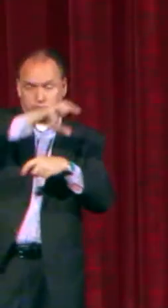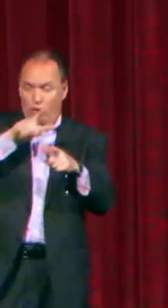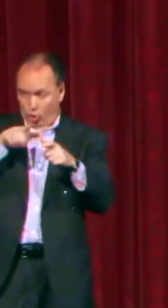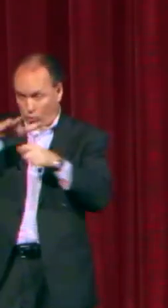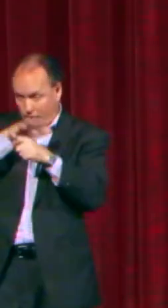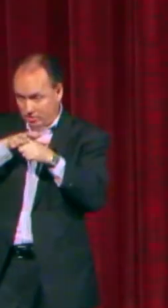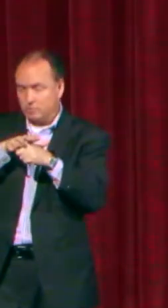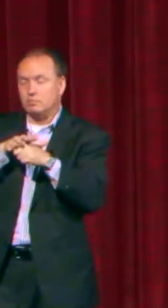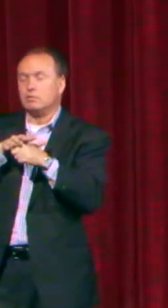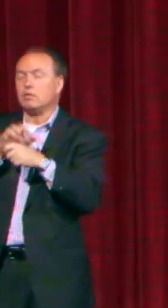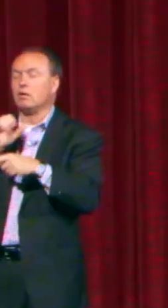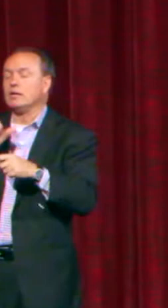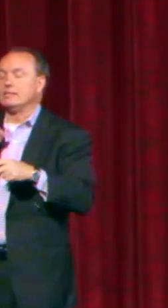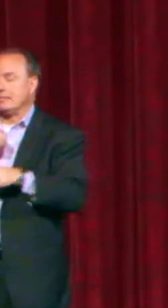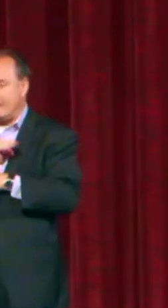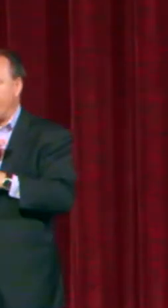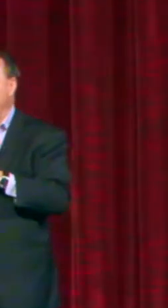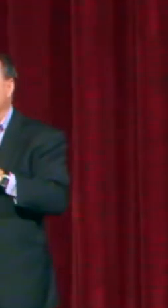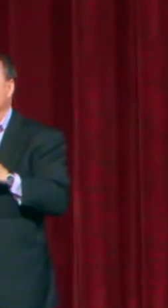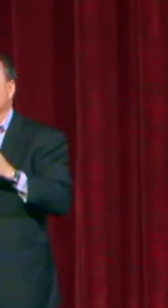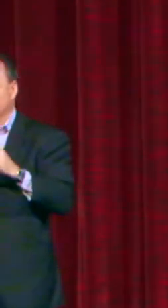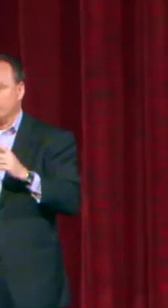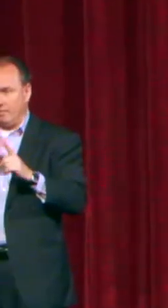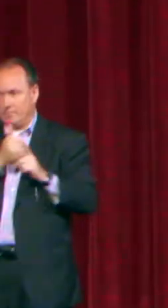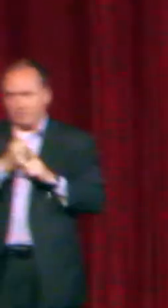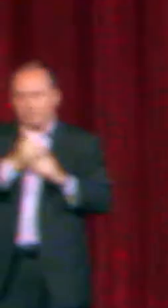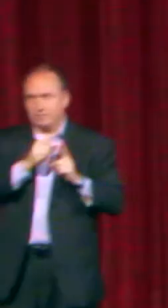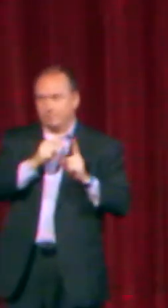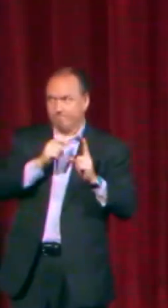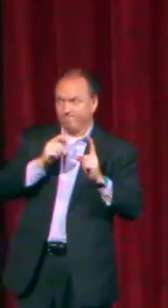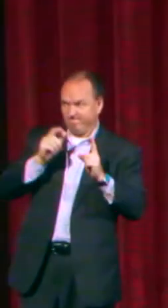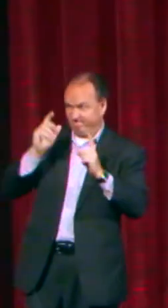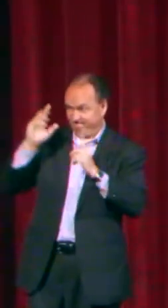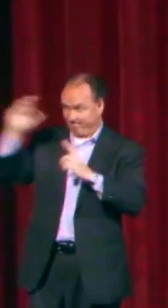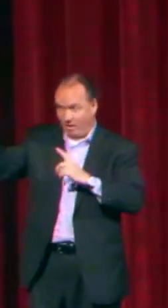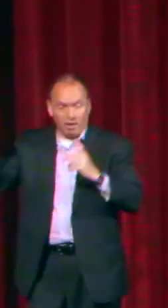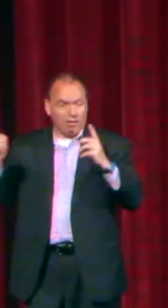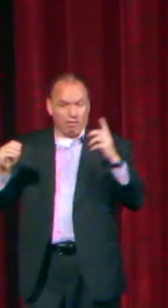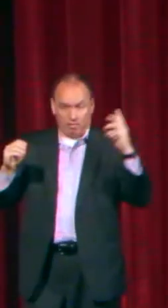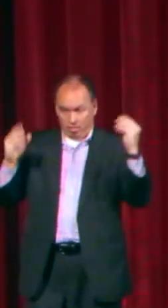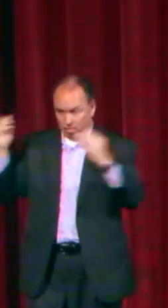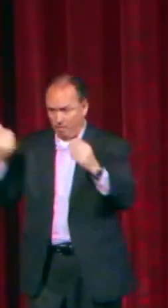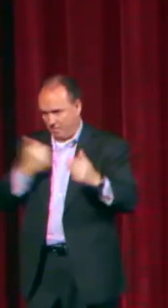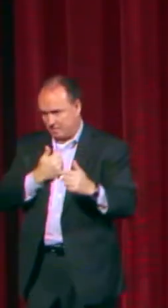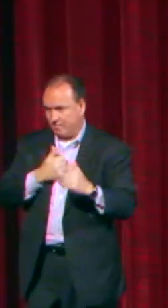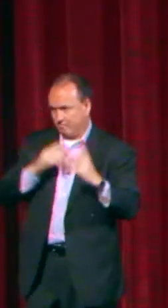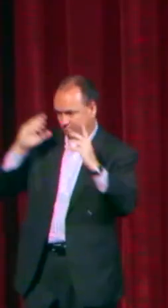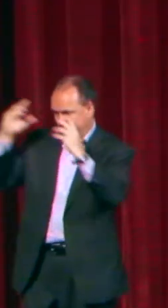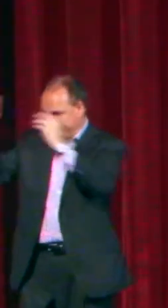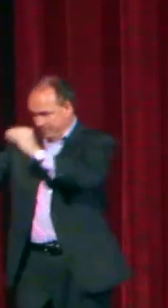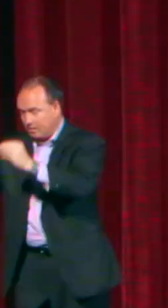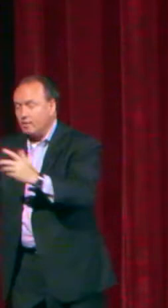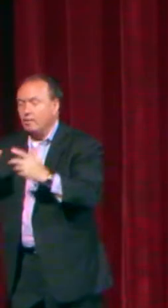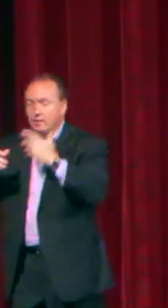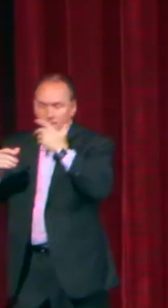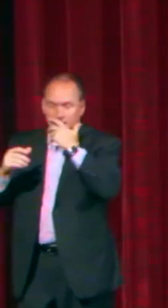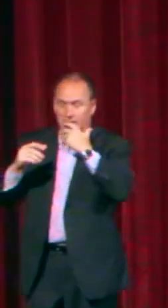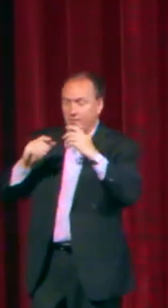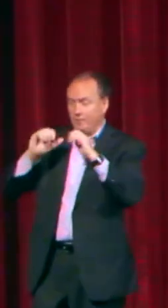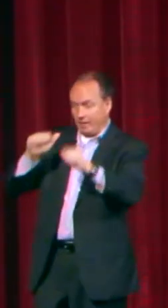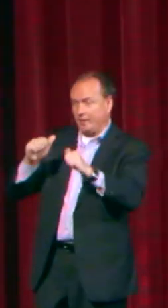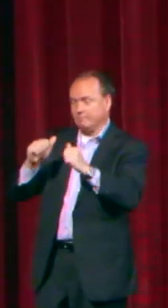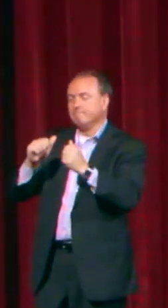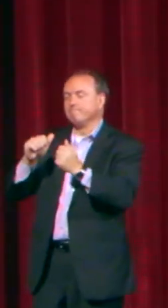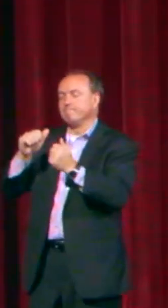locations, staff members can go be there, as well as myself, and I can relay this information to first responders. That way we can account